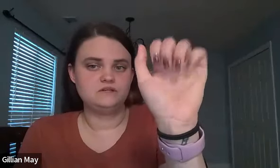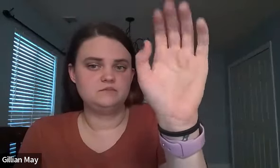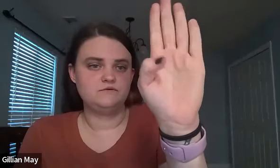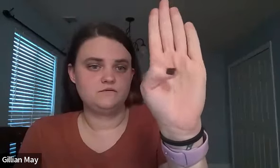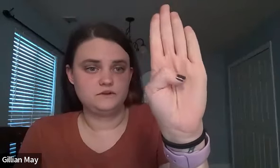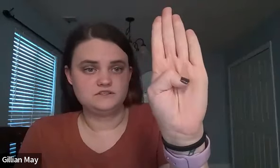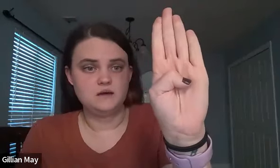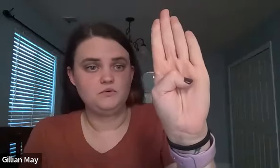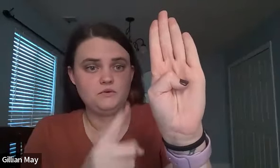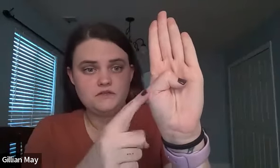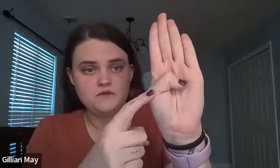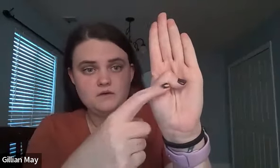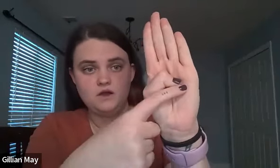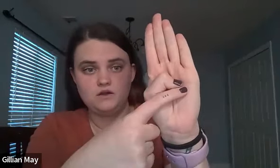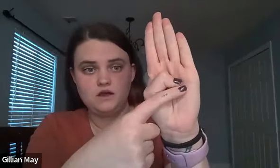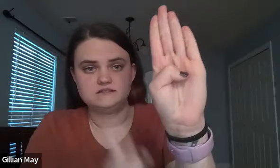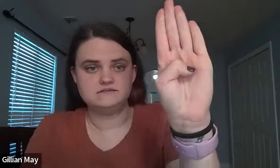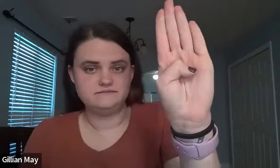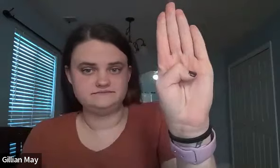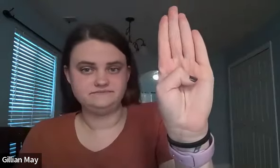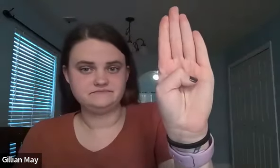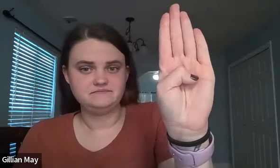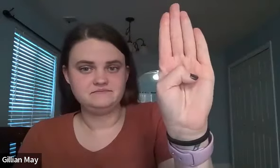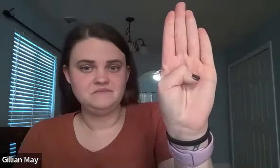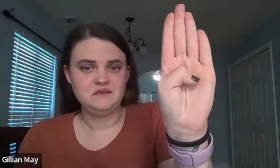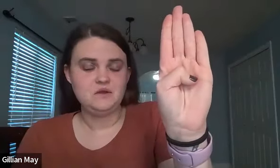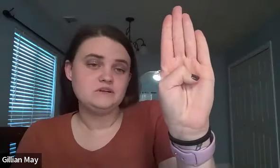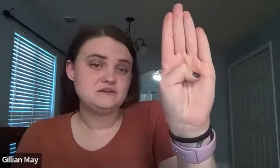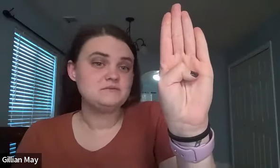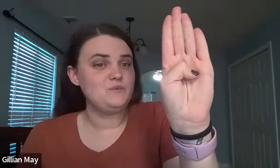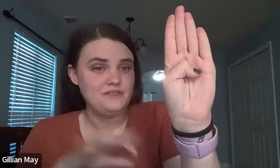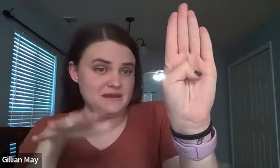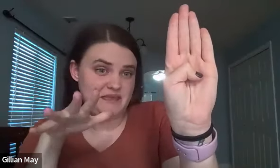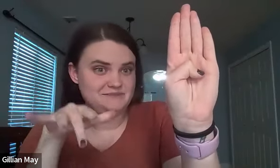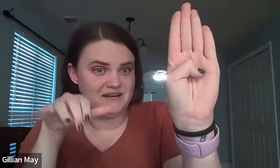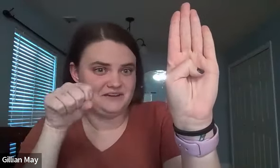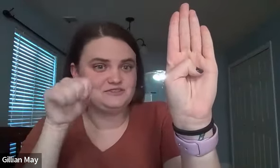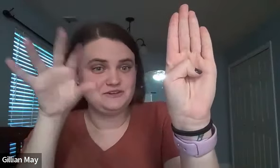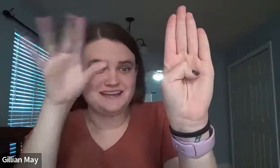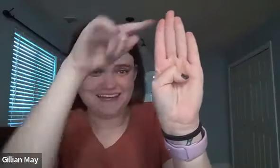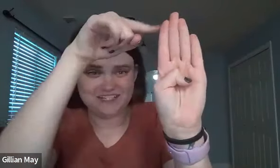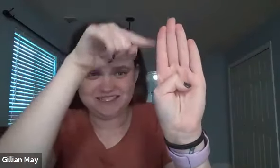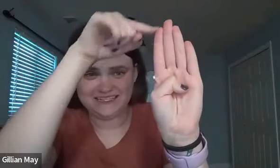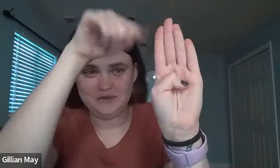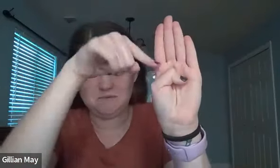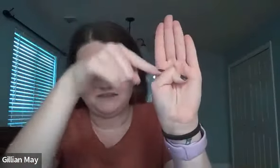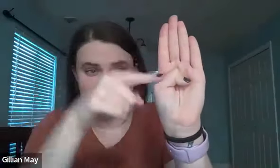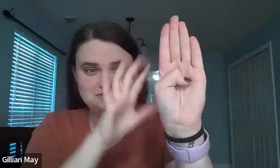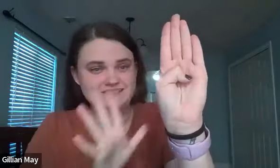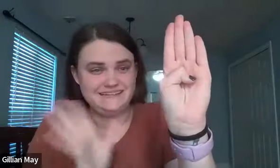to be four fingers up with the thumb across. Works out really well that I painted my nails so you guys can actually see like where my fingers are